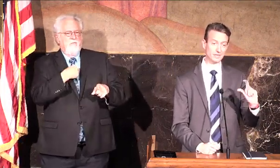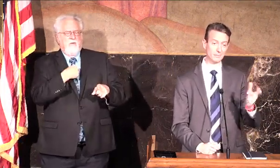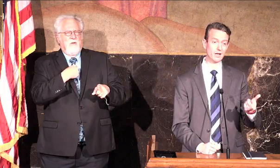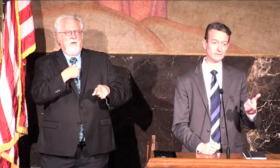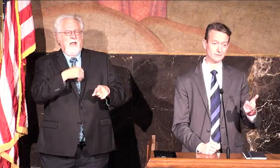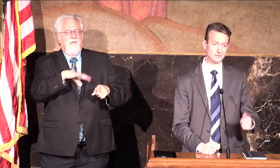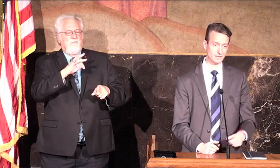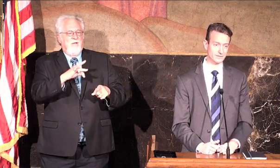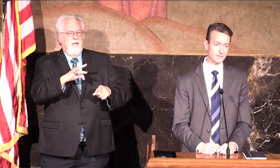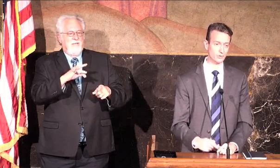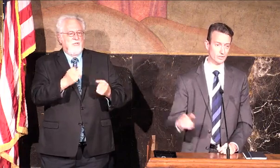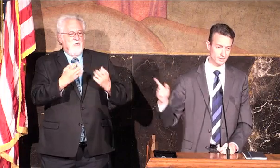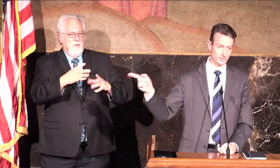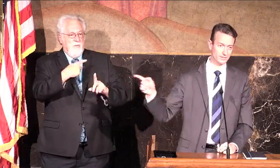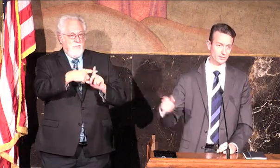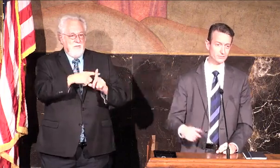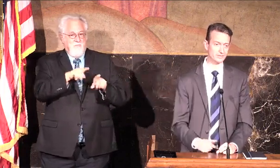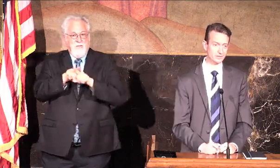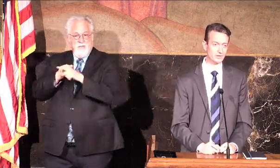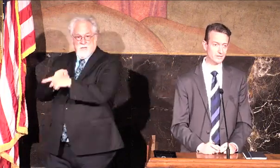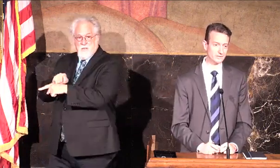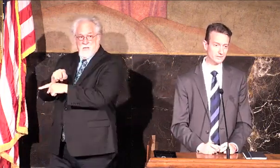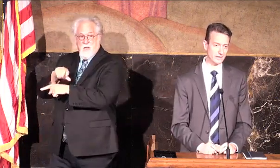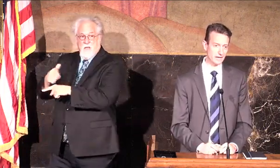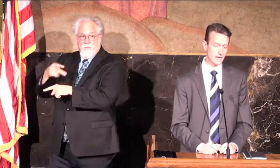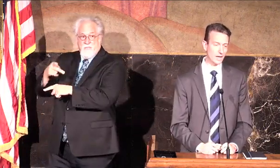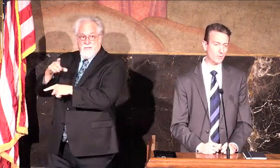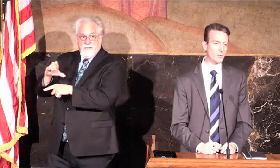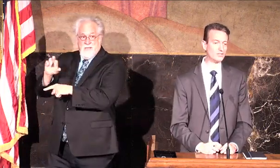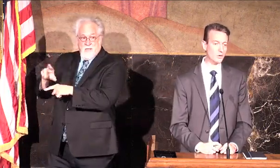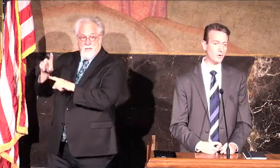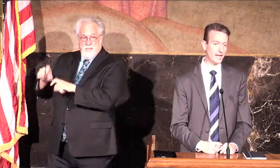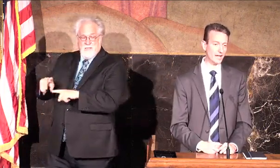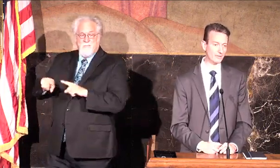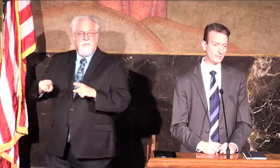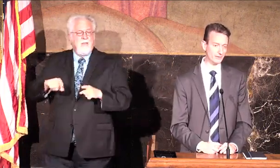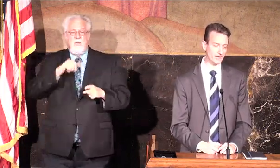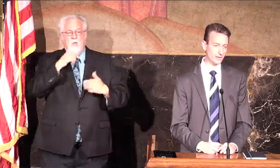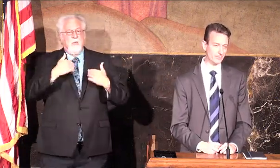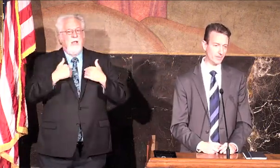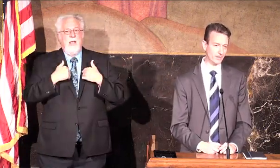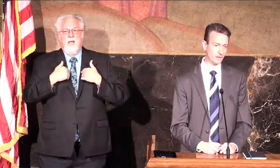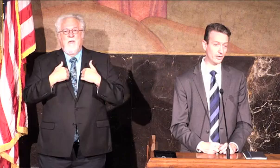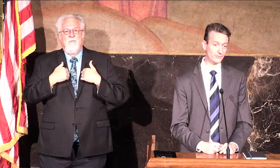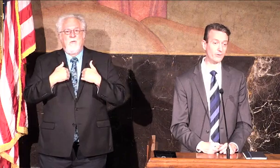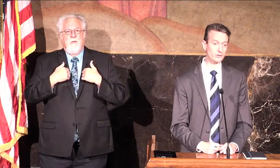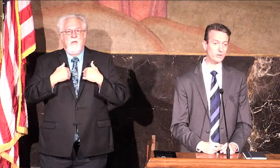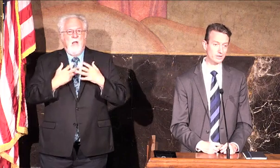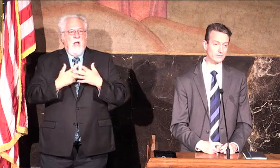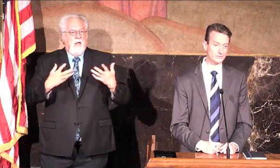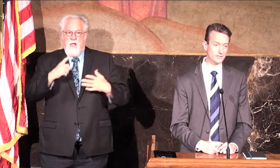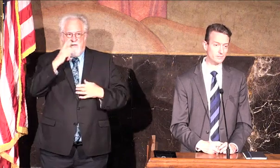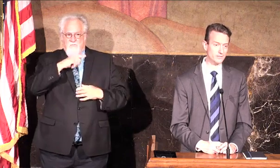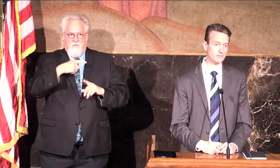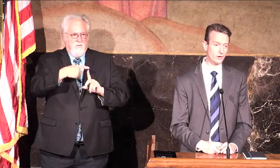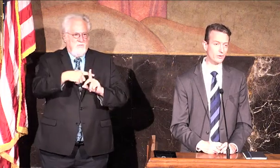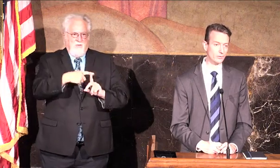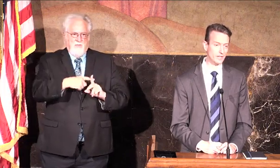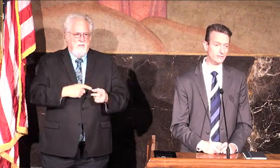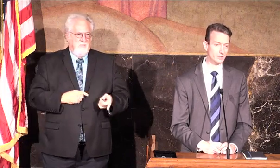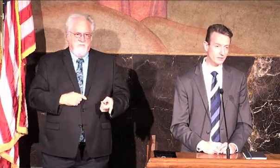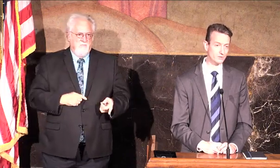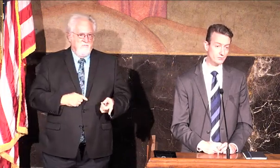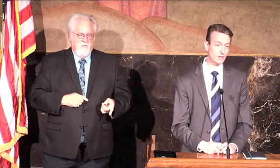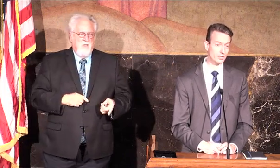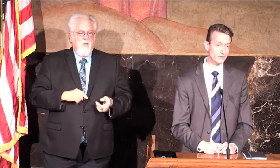find as many positives as they would in the other PCR test. But we don't have a lot of false positives in the PCR realm,